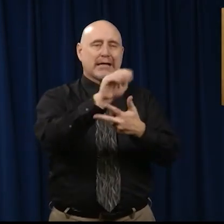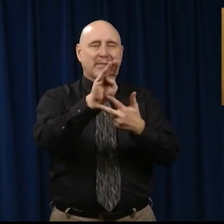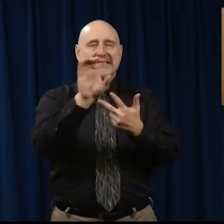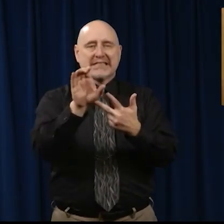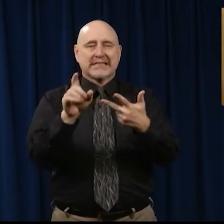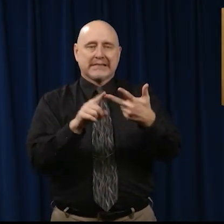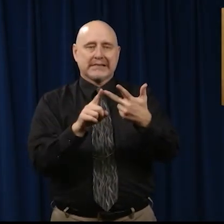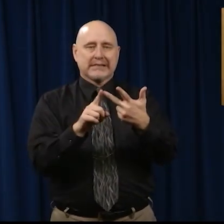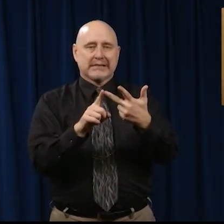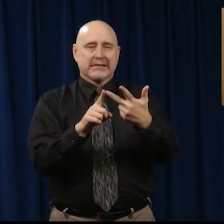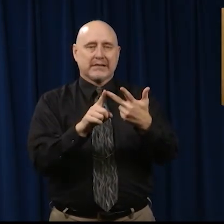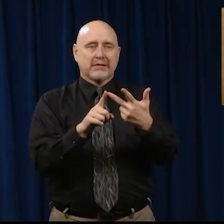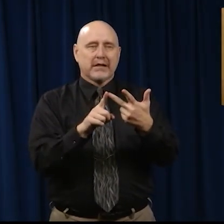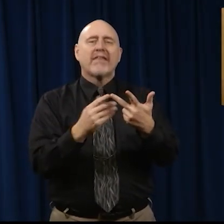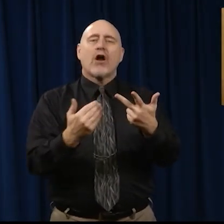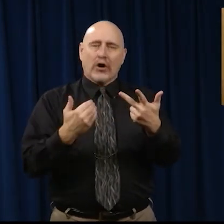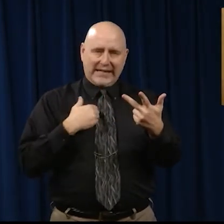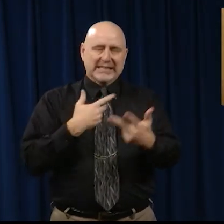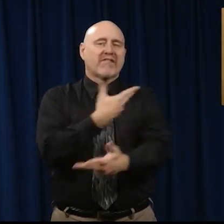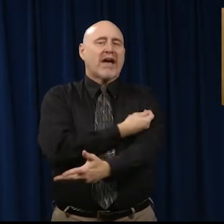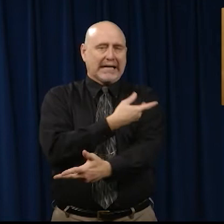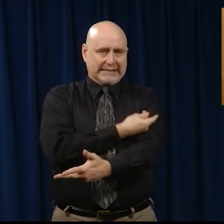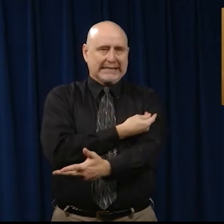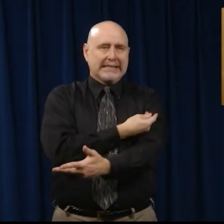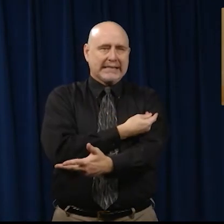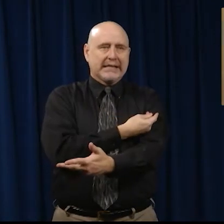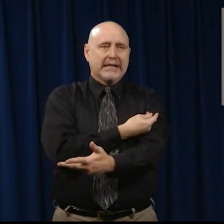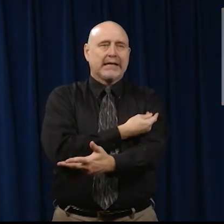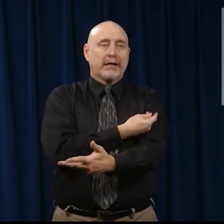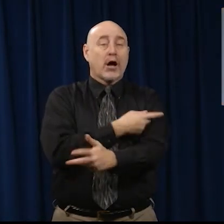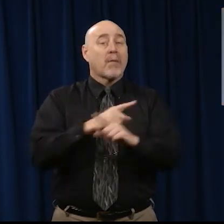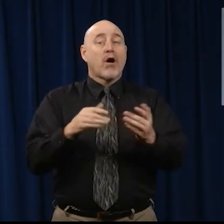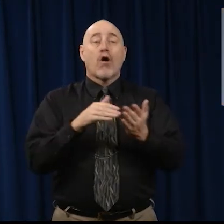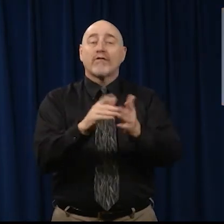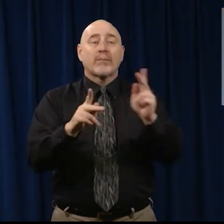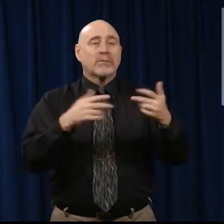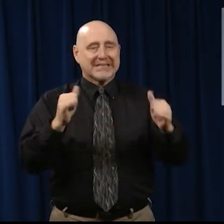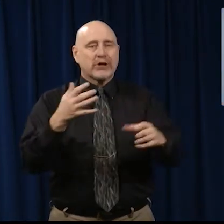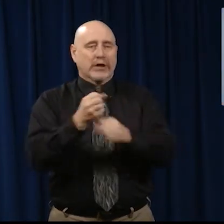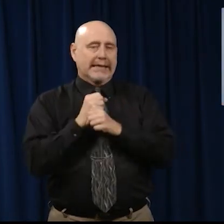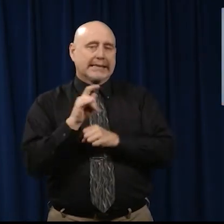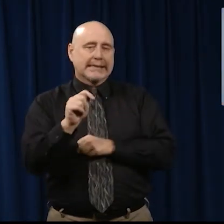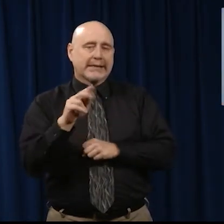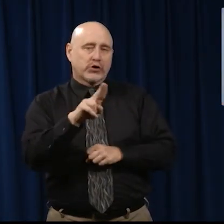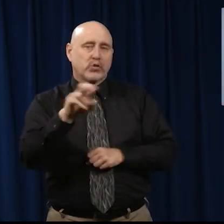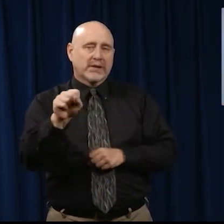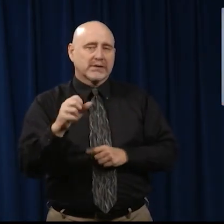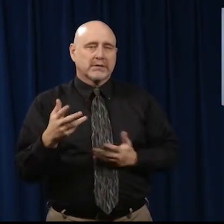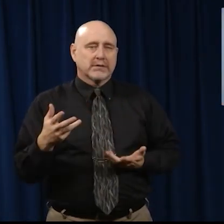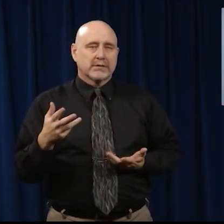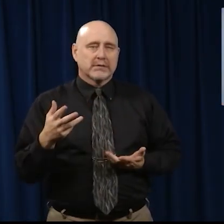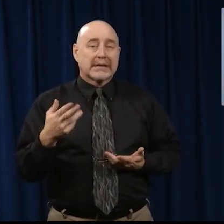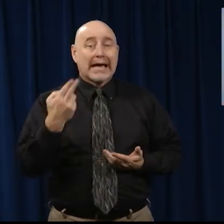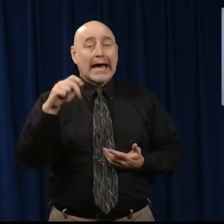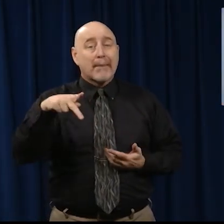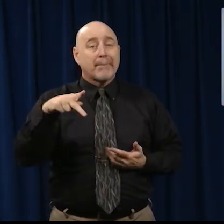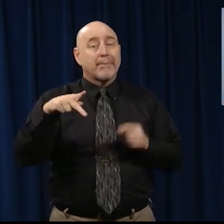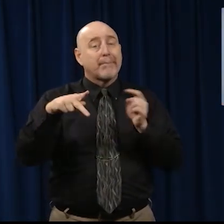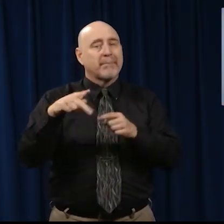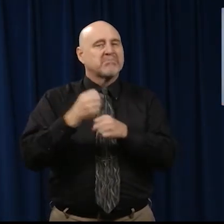Hepatitis A, B, and C. There is a vaccine for hepatitis, but many people still contract it in the United States of America. Hepatitis